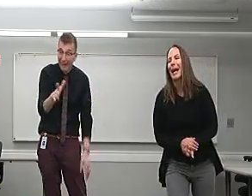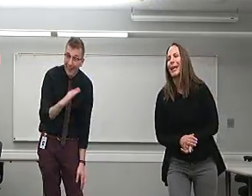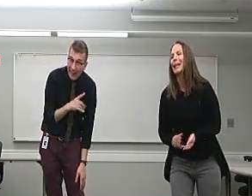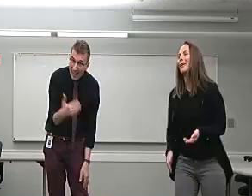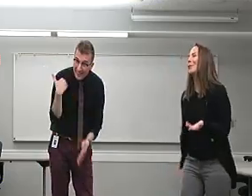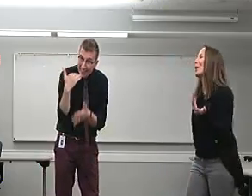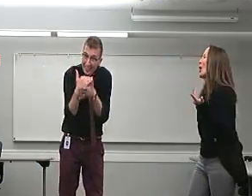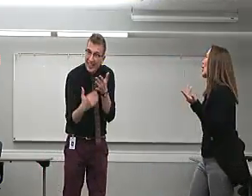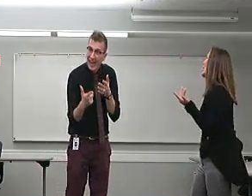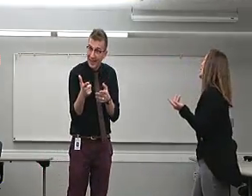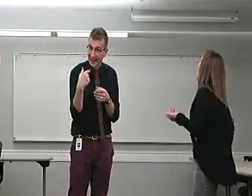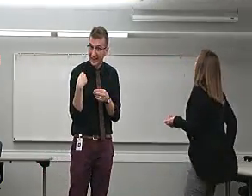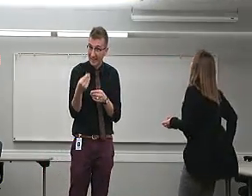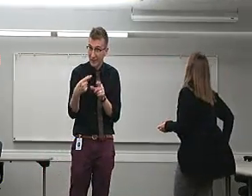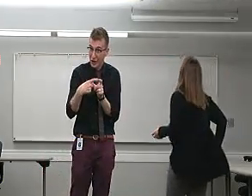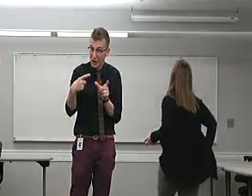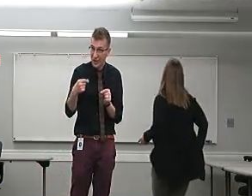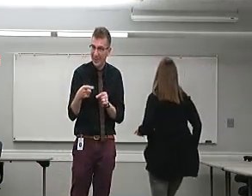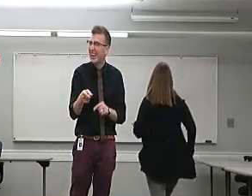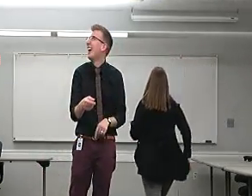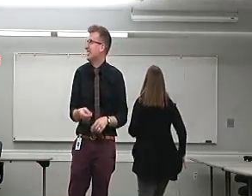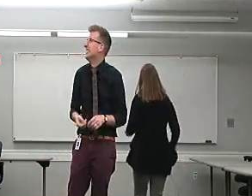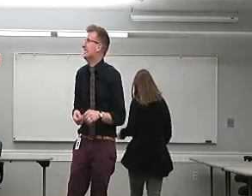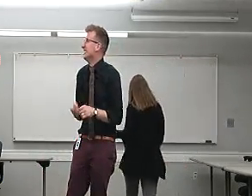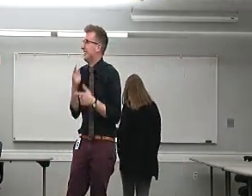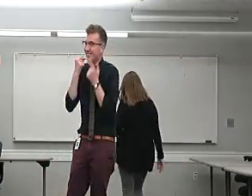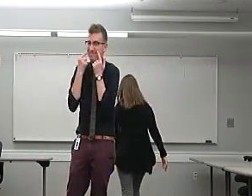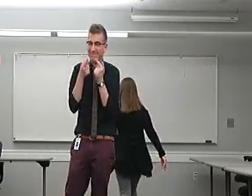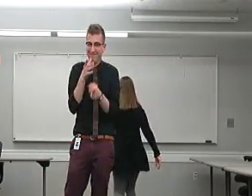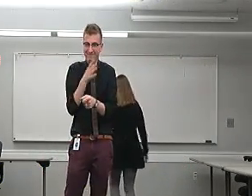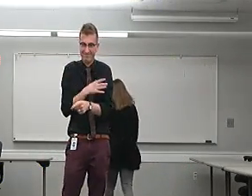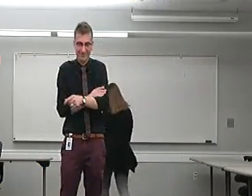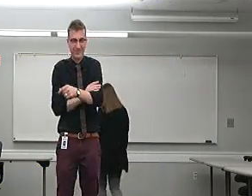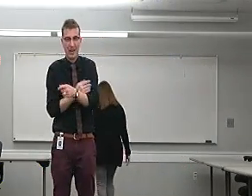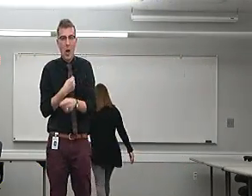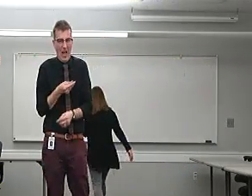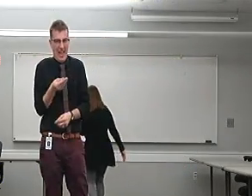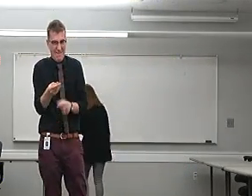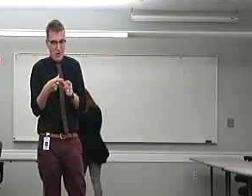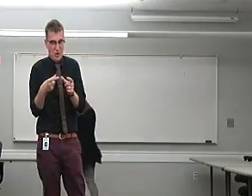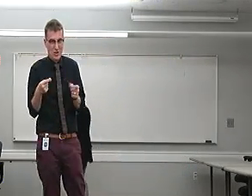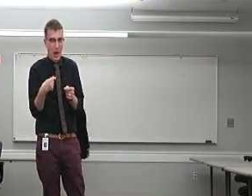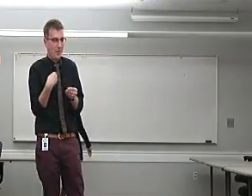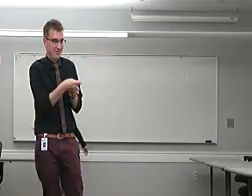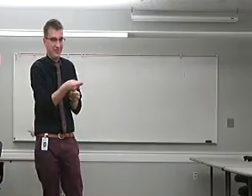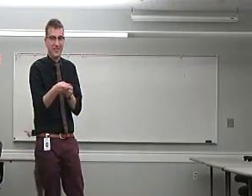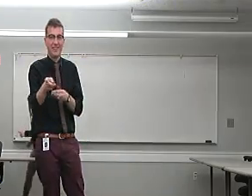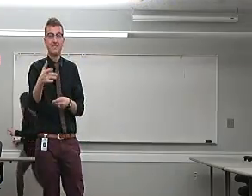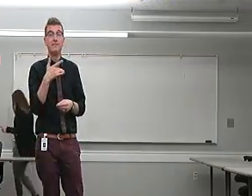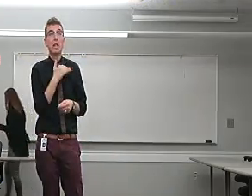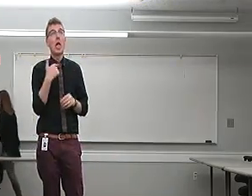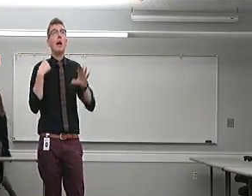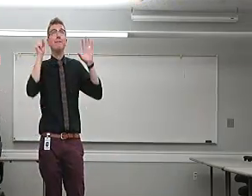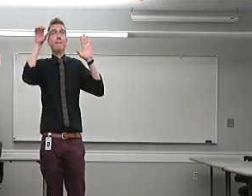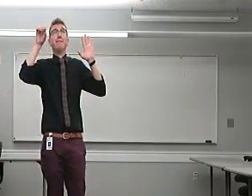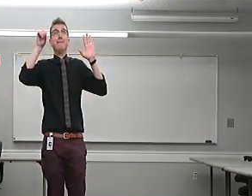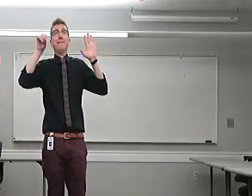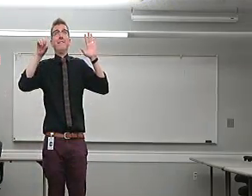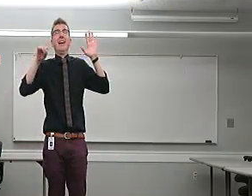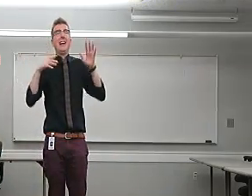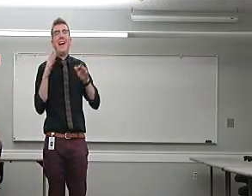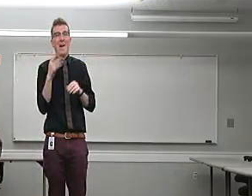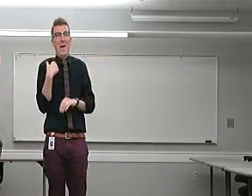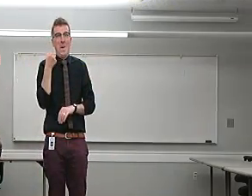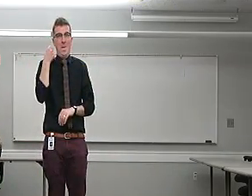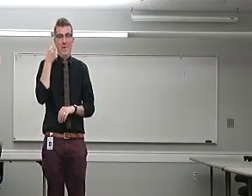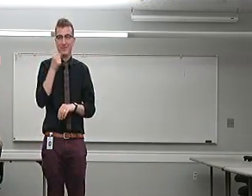card? I'm going to give you all my cards. I almost feel like I don't know if I should start. I'm so